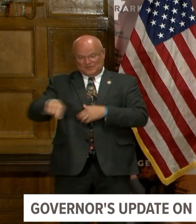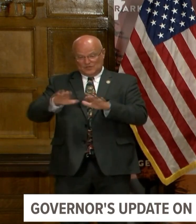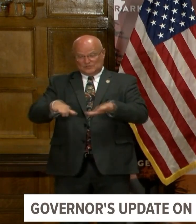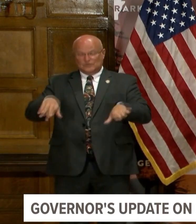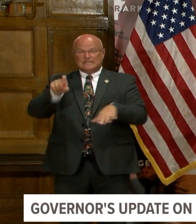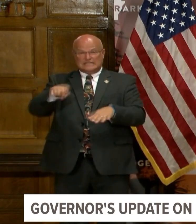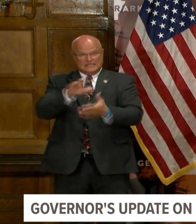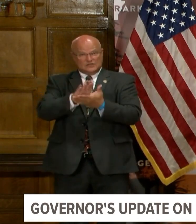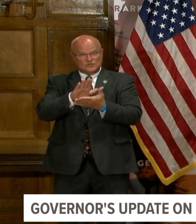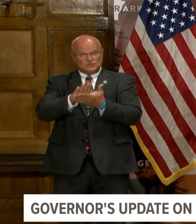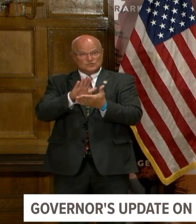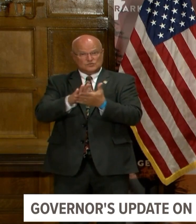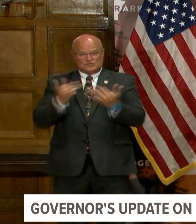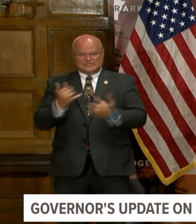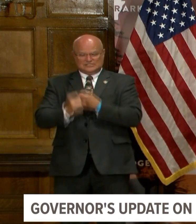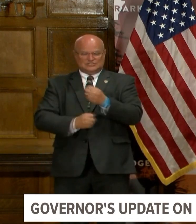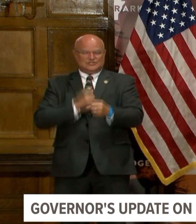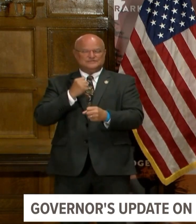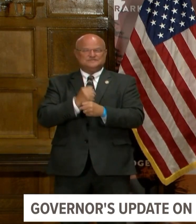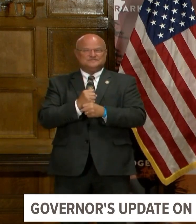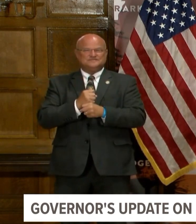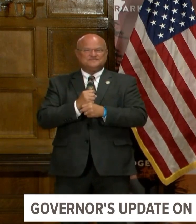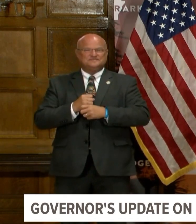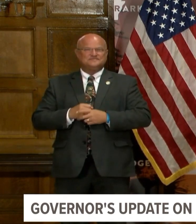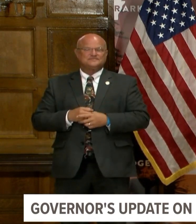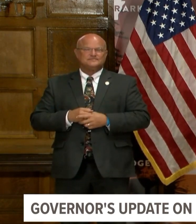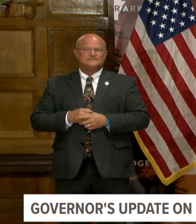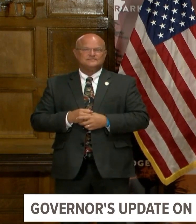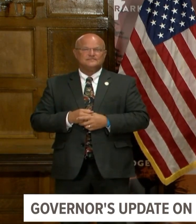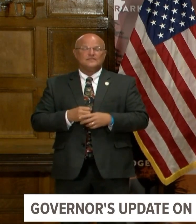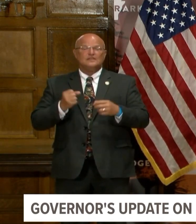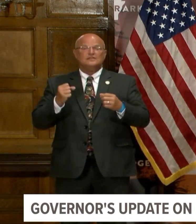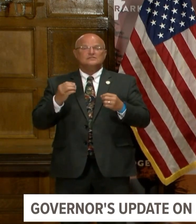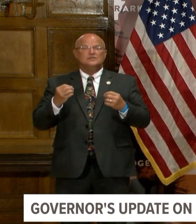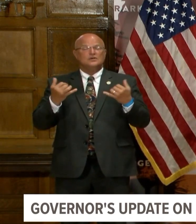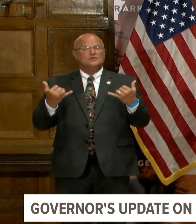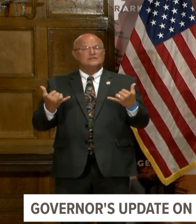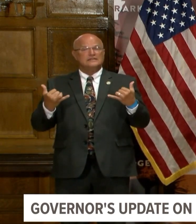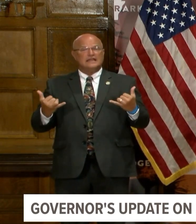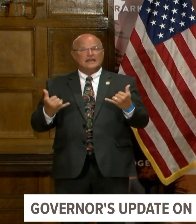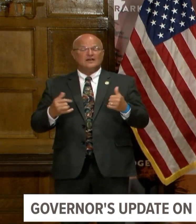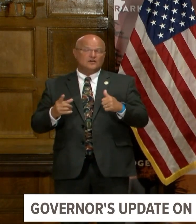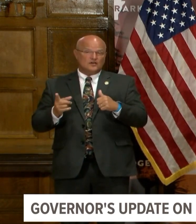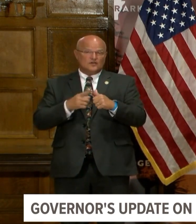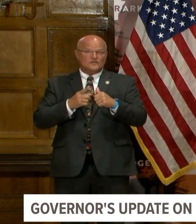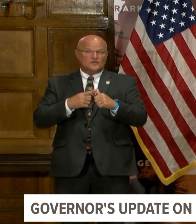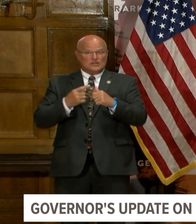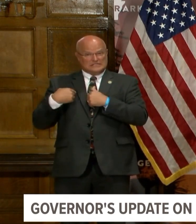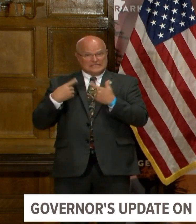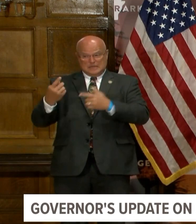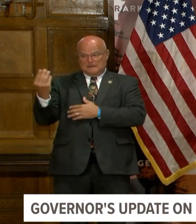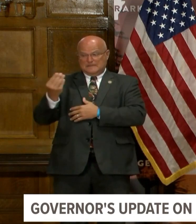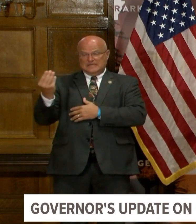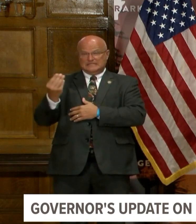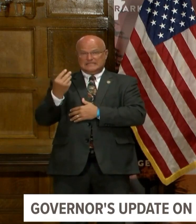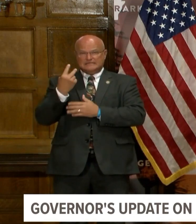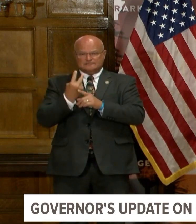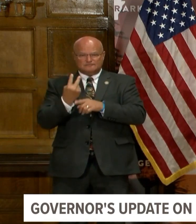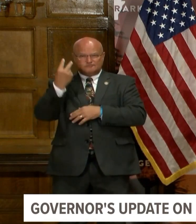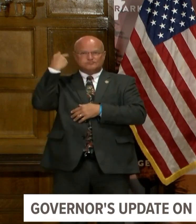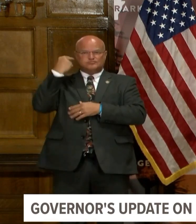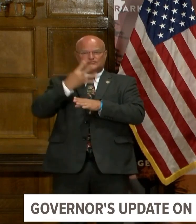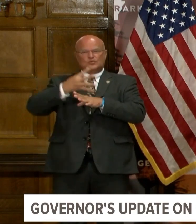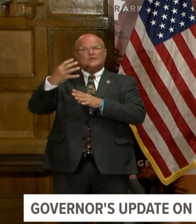the schooling this year. And so with that, let's first, since this is Monday, review the